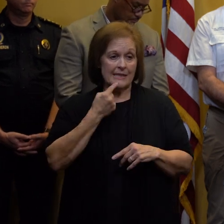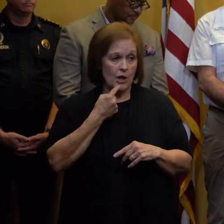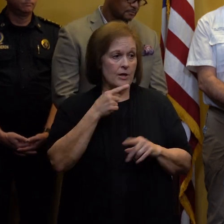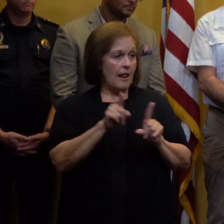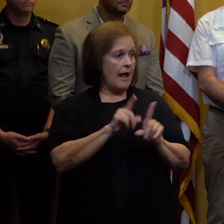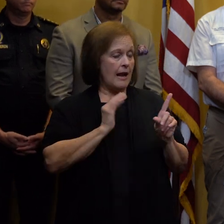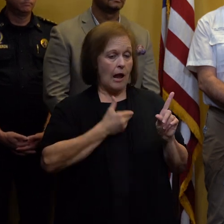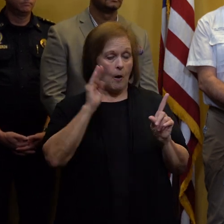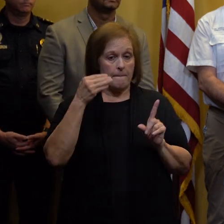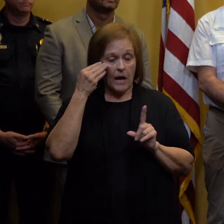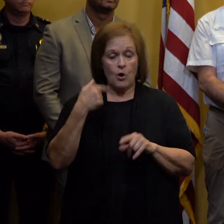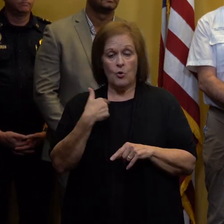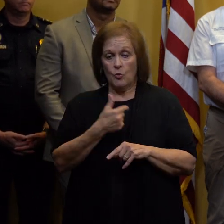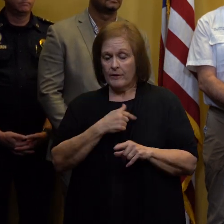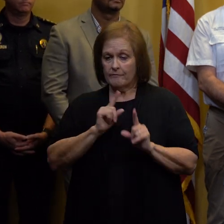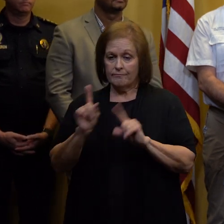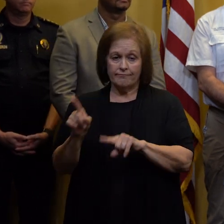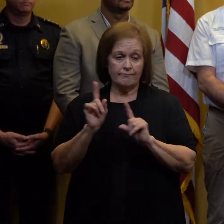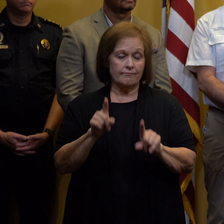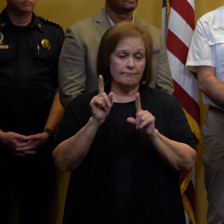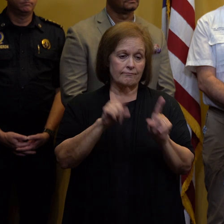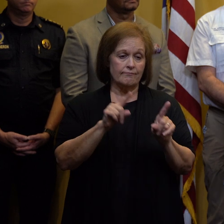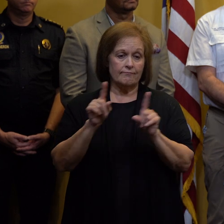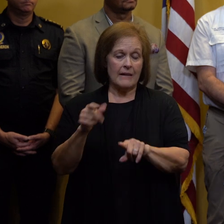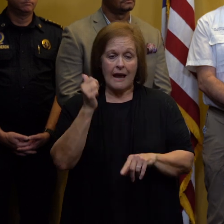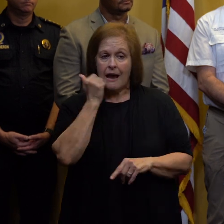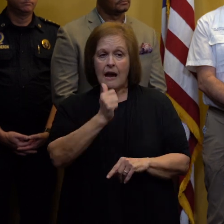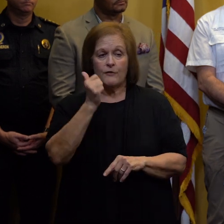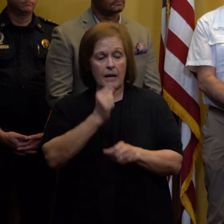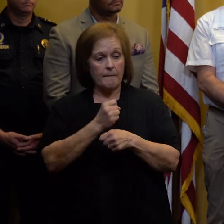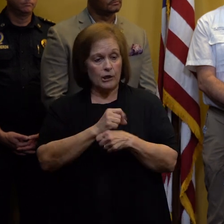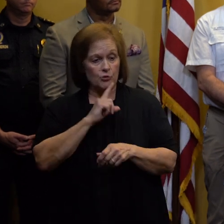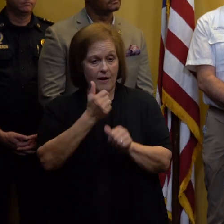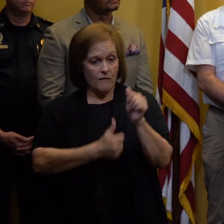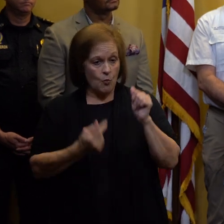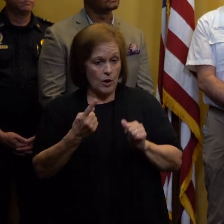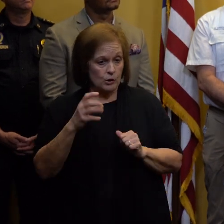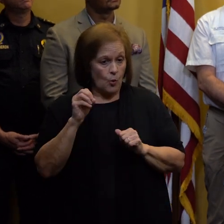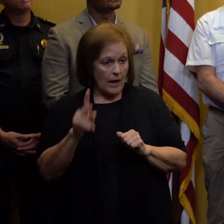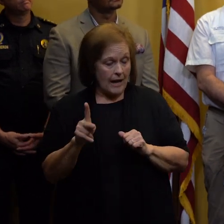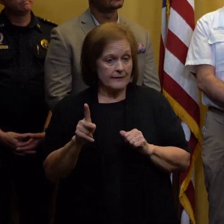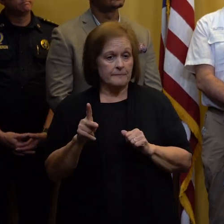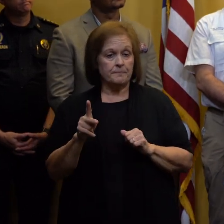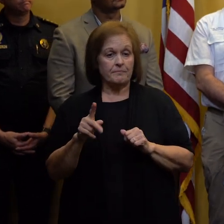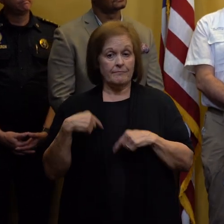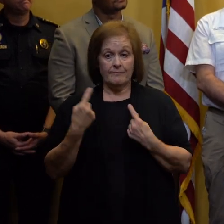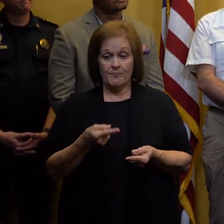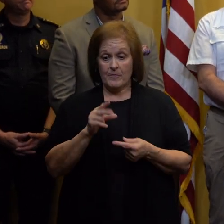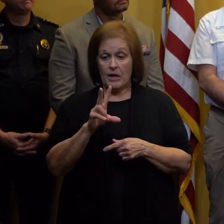does. We have been going out here every single day, making sure that everyone is okay, and just since the